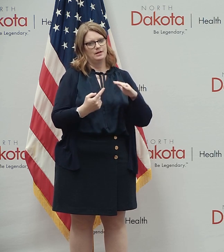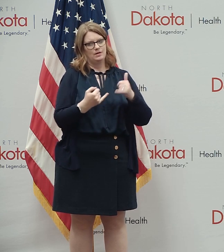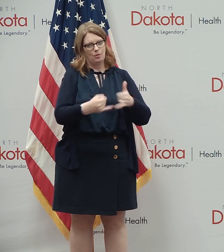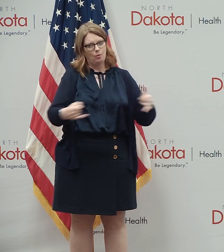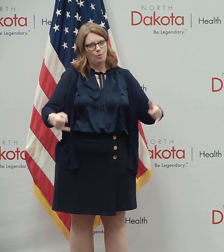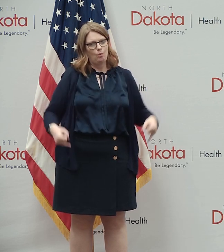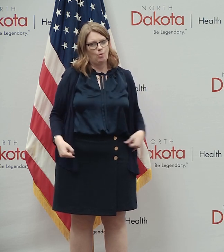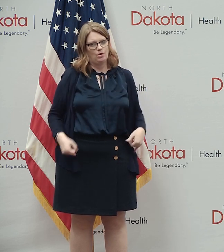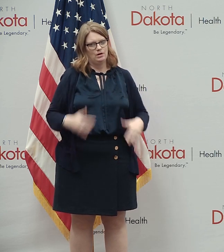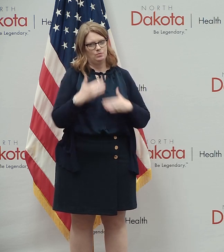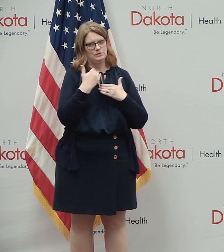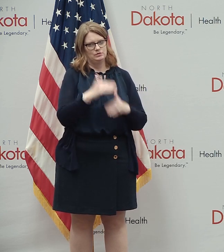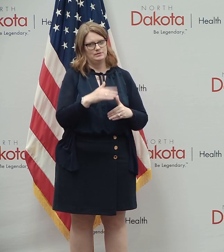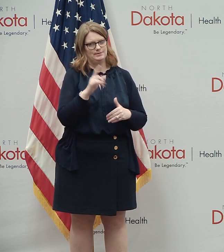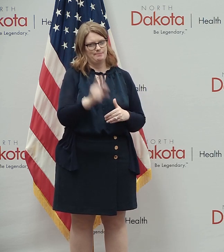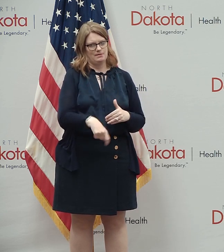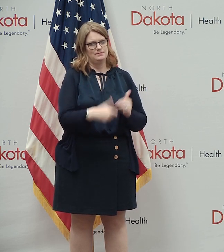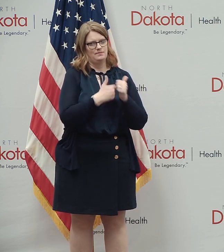previously.